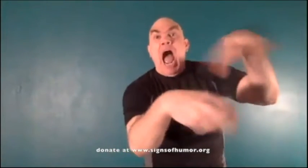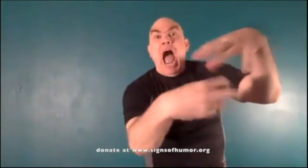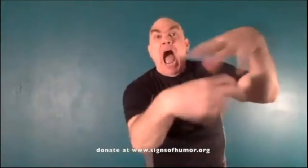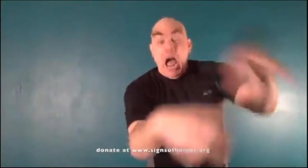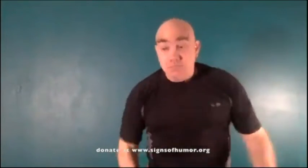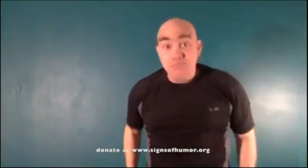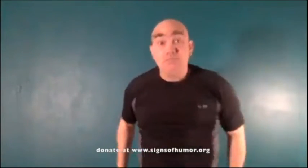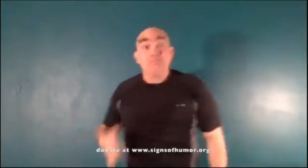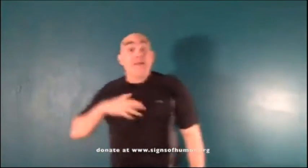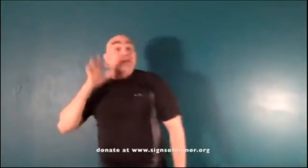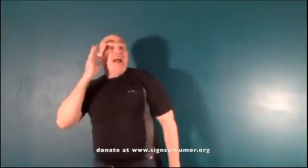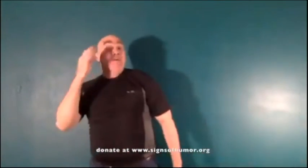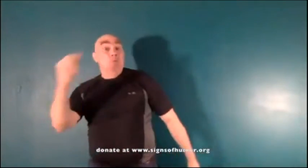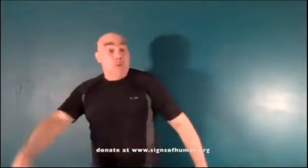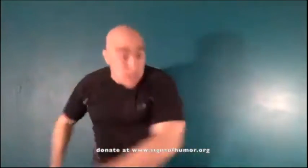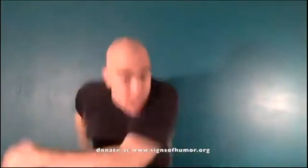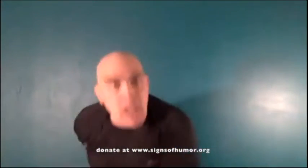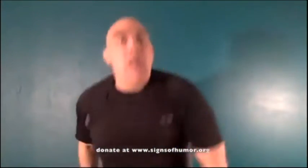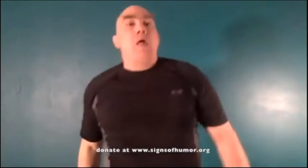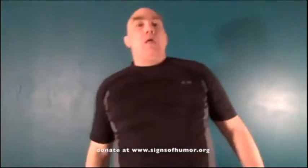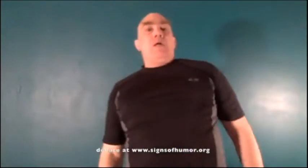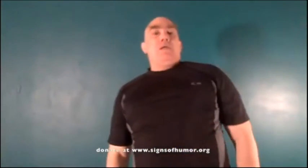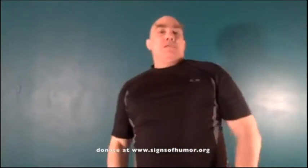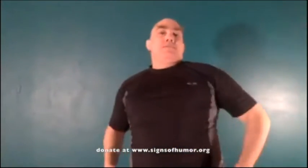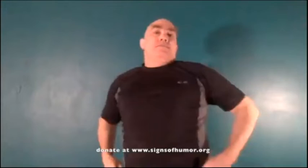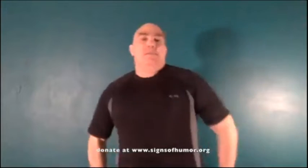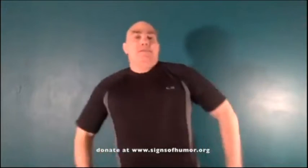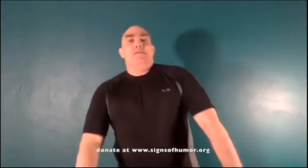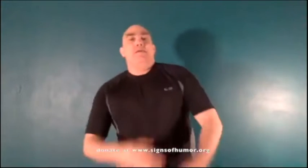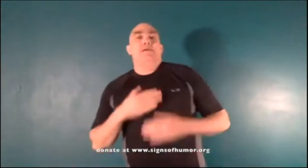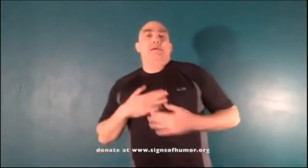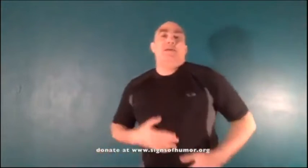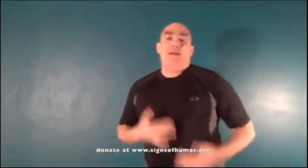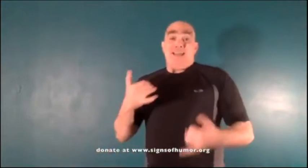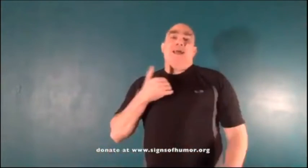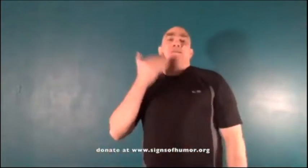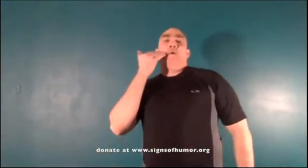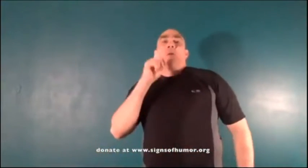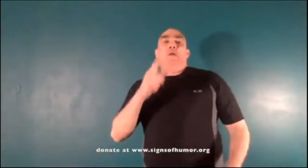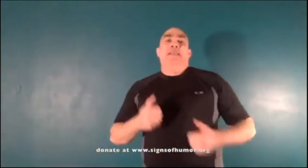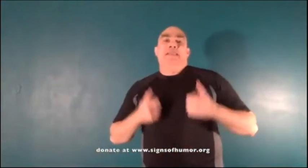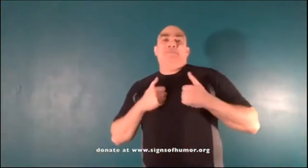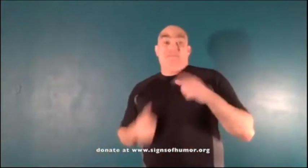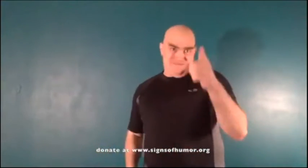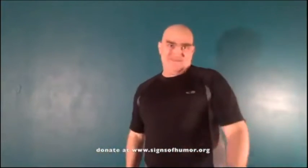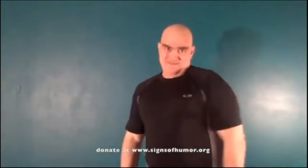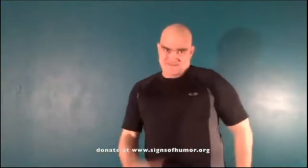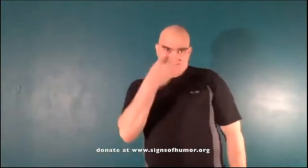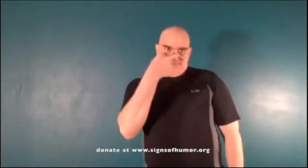house. And the only way you know that is because the house is shaking because the dog is under it, cowering. But my cat gets there and